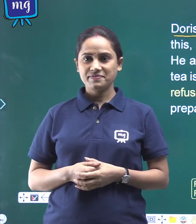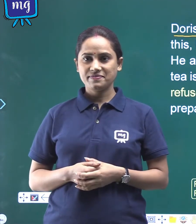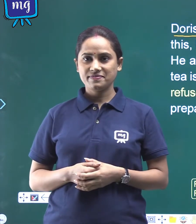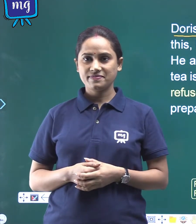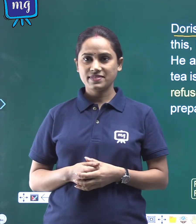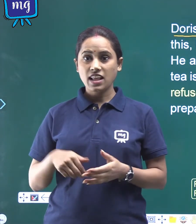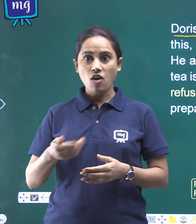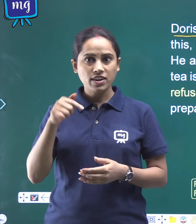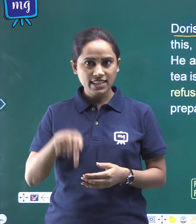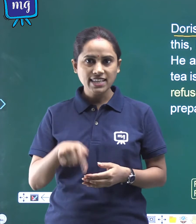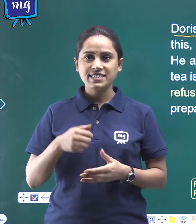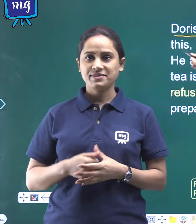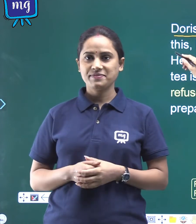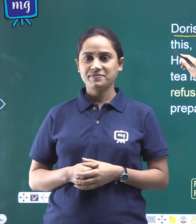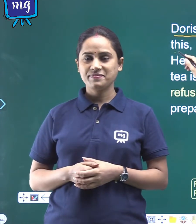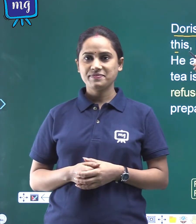After this,